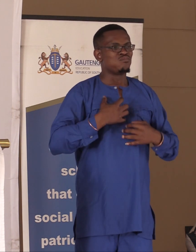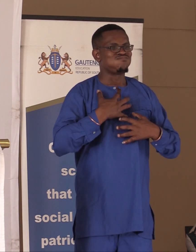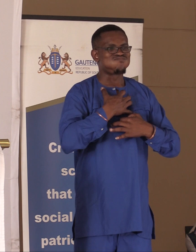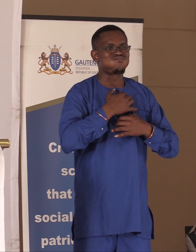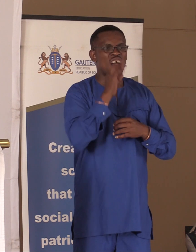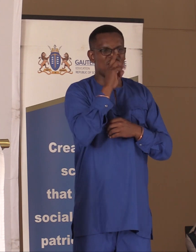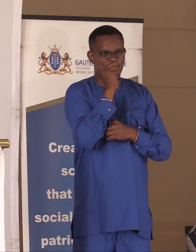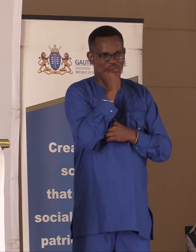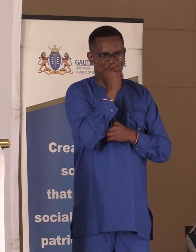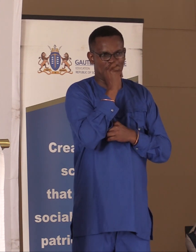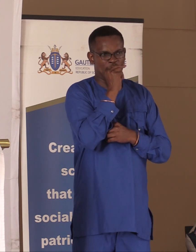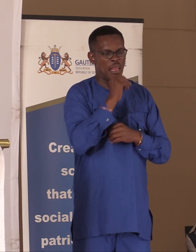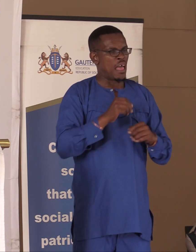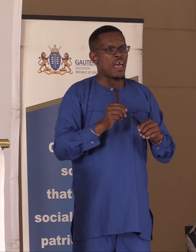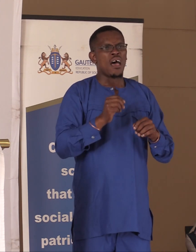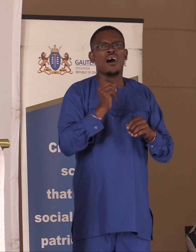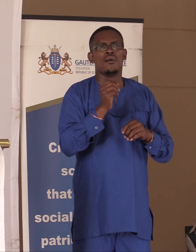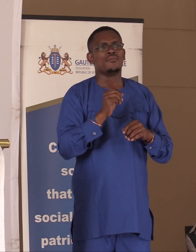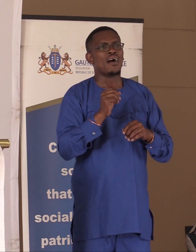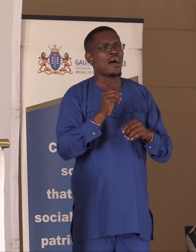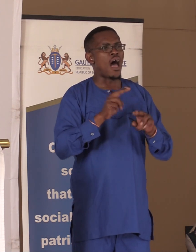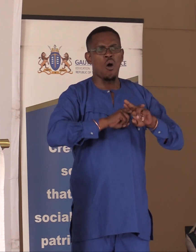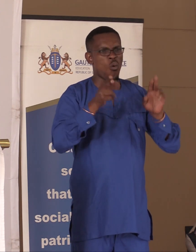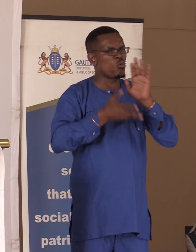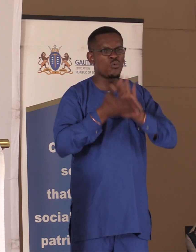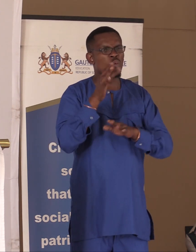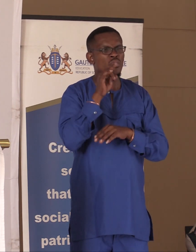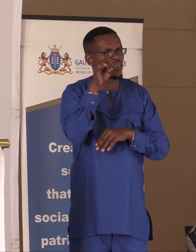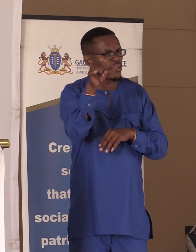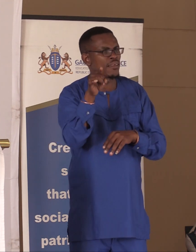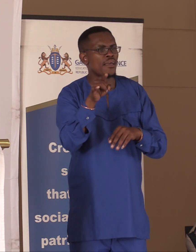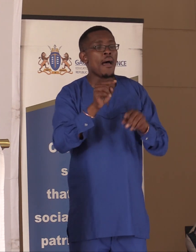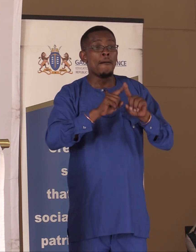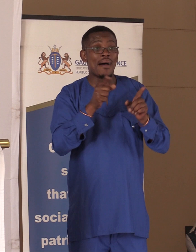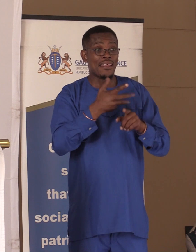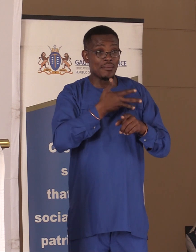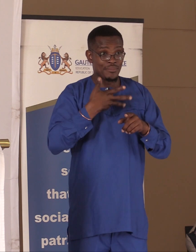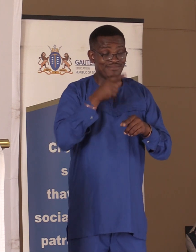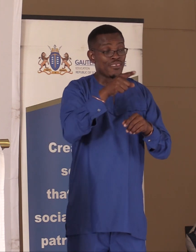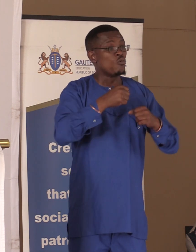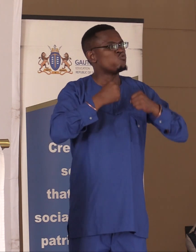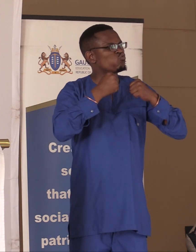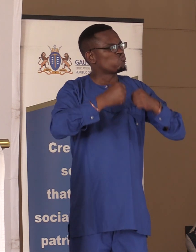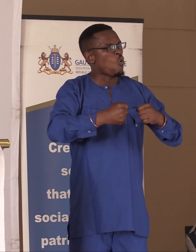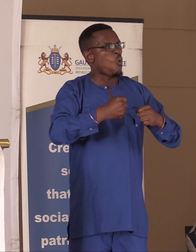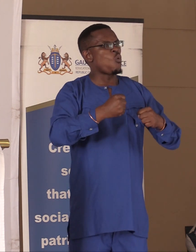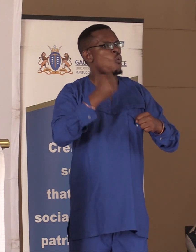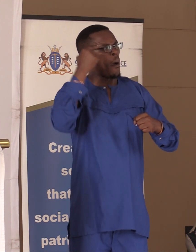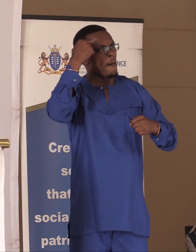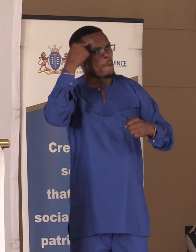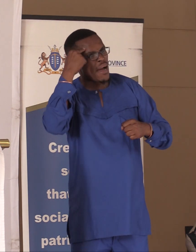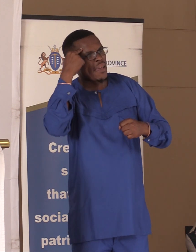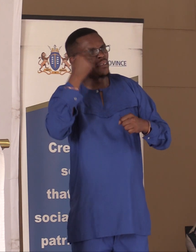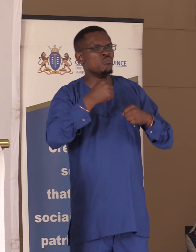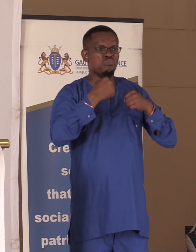I won't dare going up Kilimanjaro because she's a stronger, she's made of a stronger mud and she's